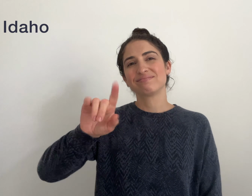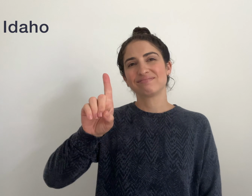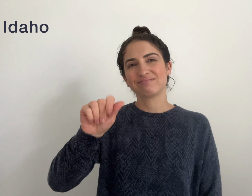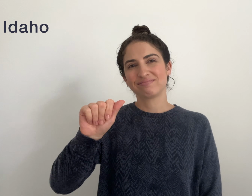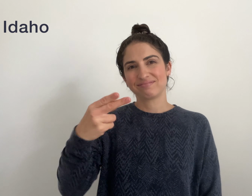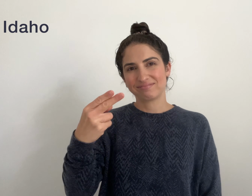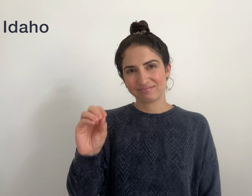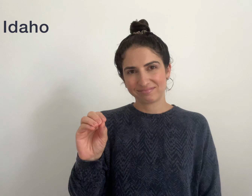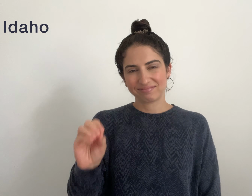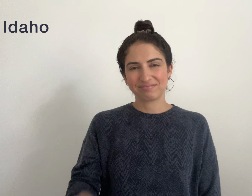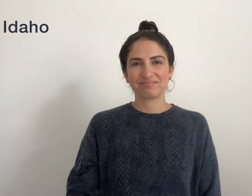Idaho,